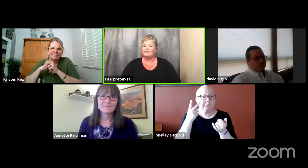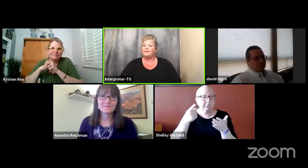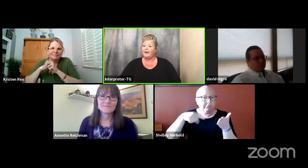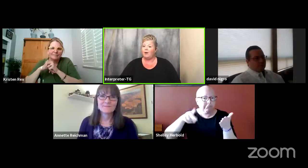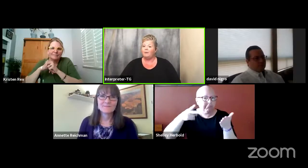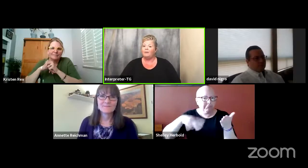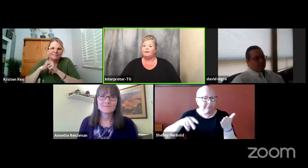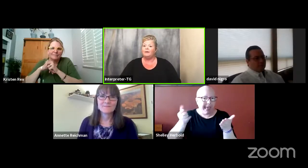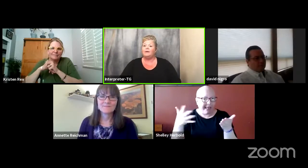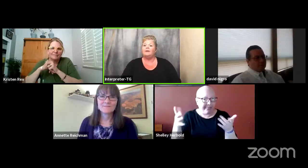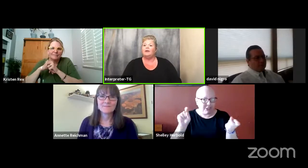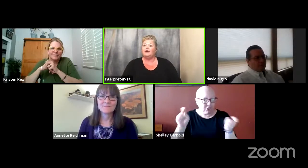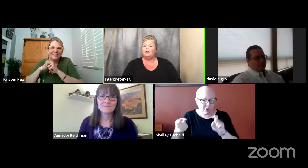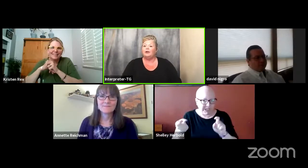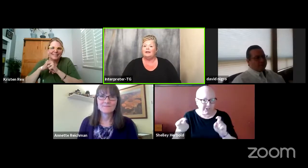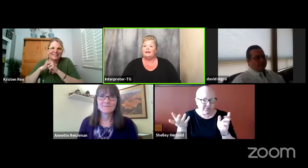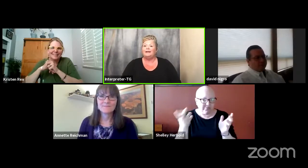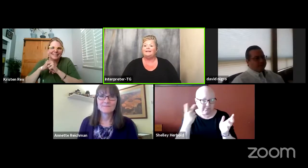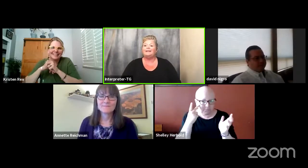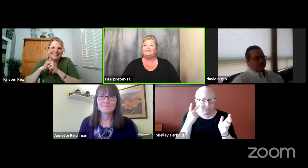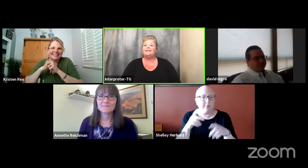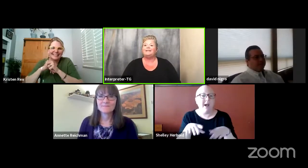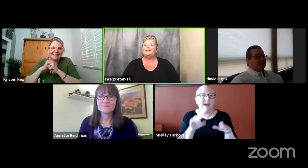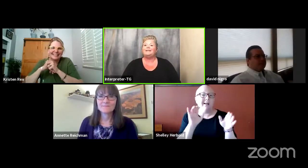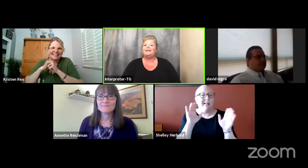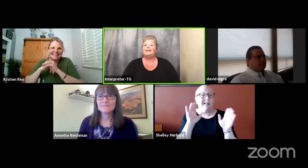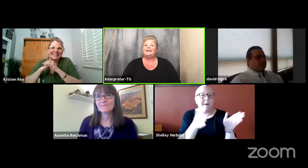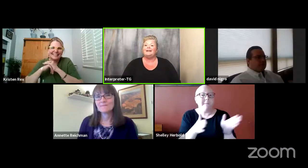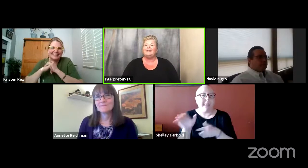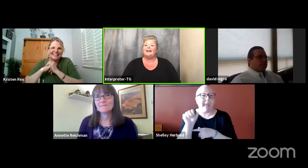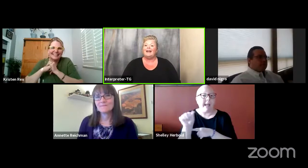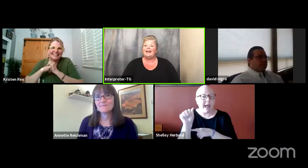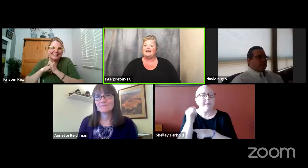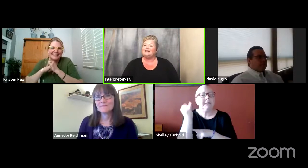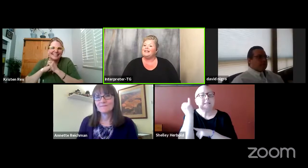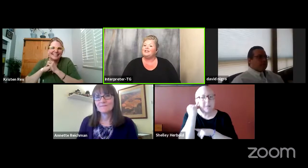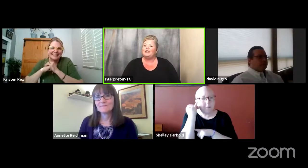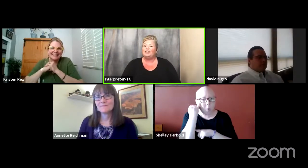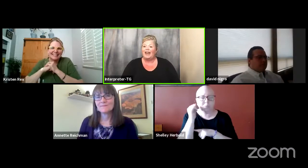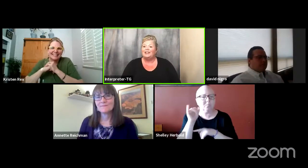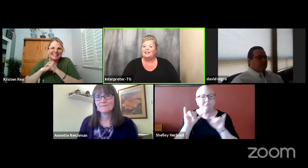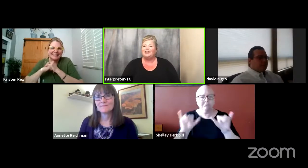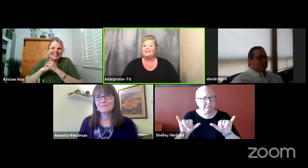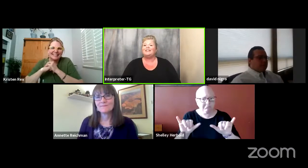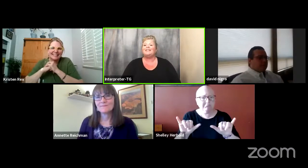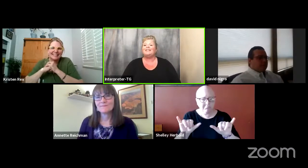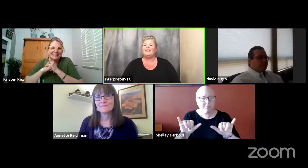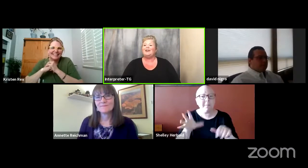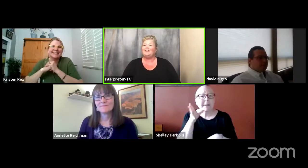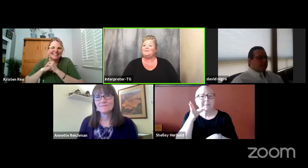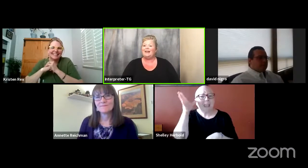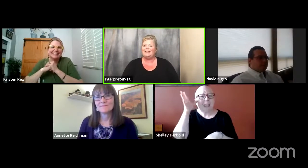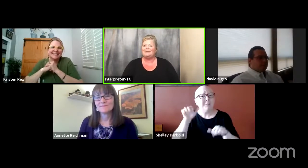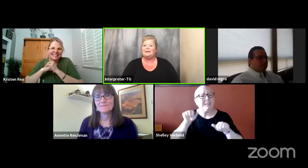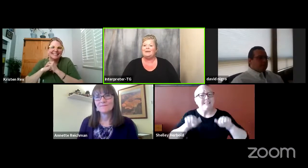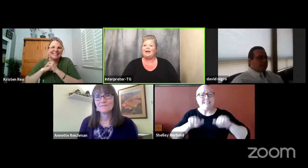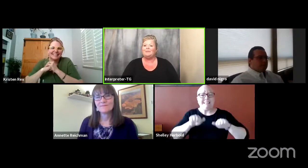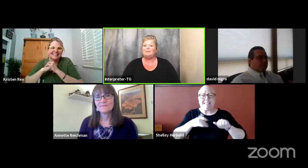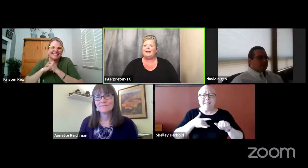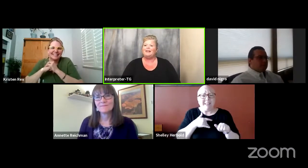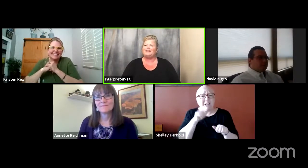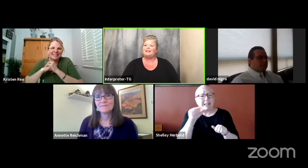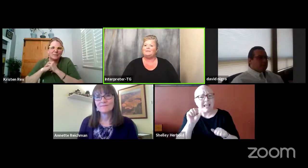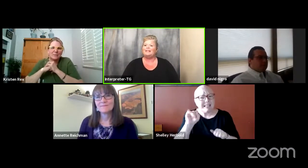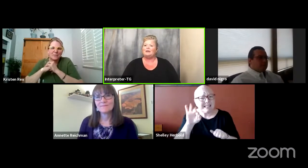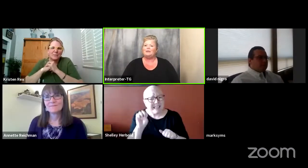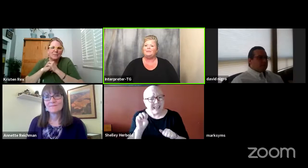school as of now, currently. I guess things could change. There may need to be a backup